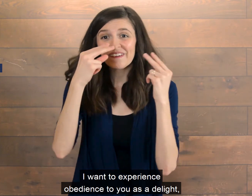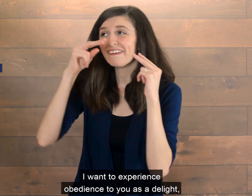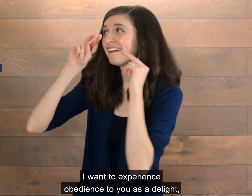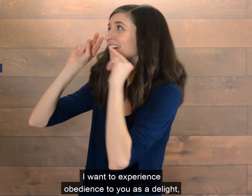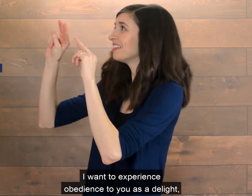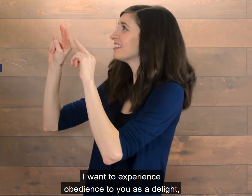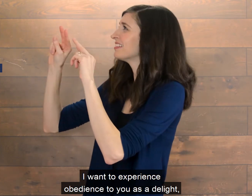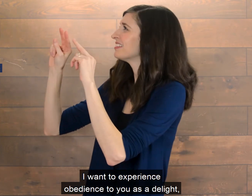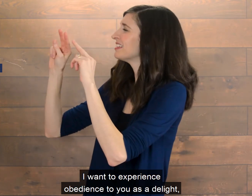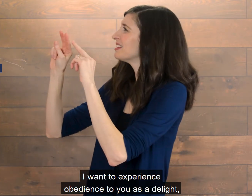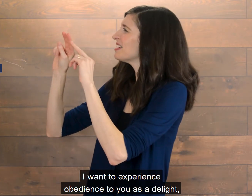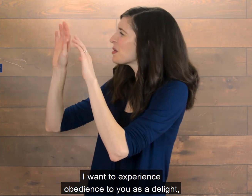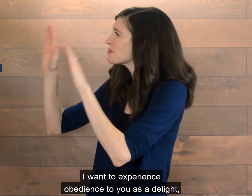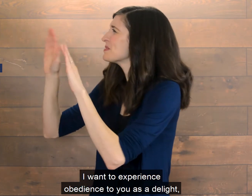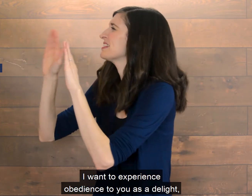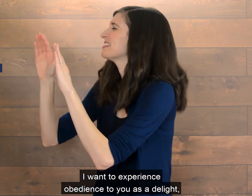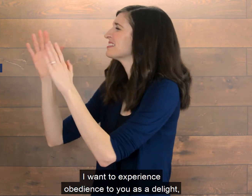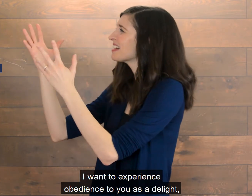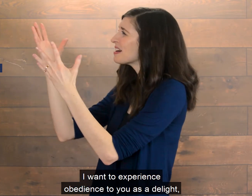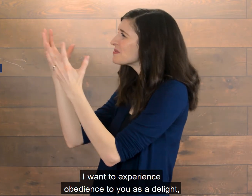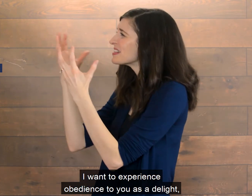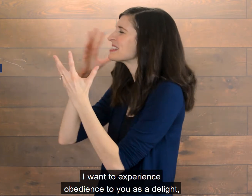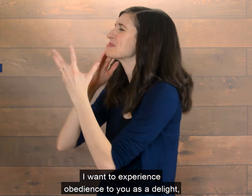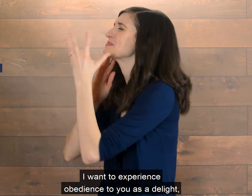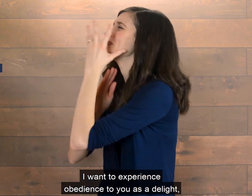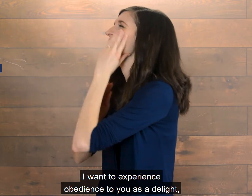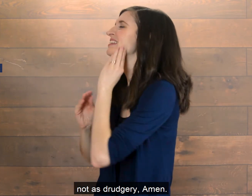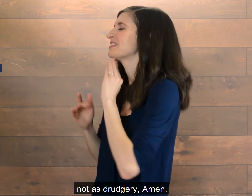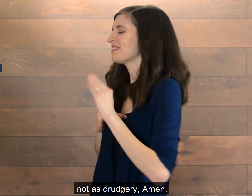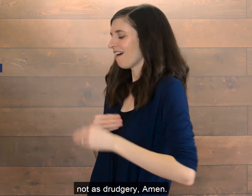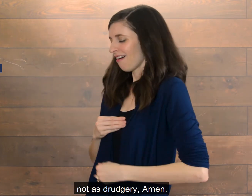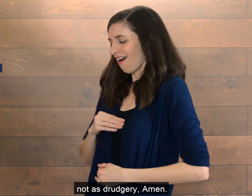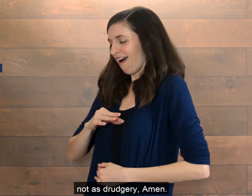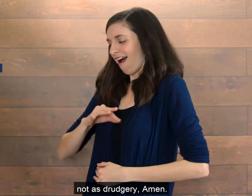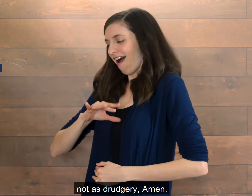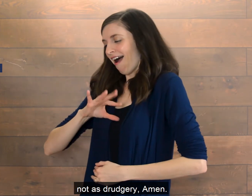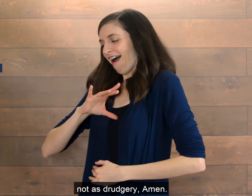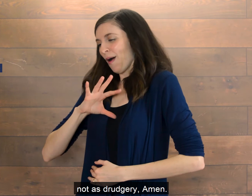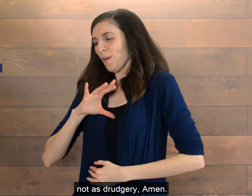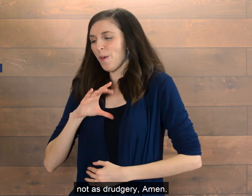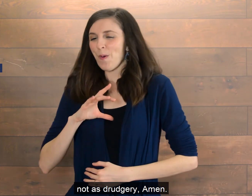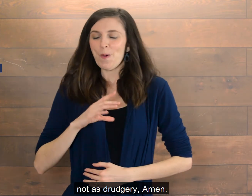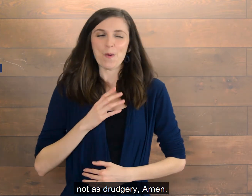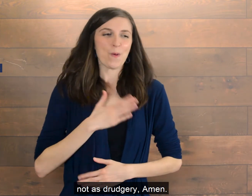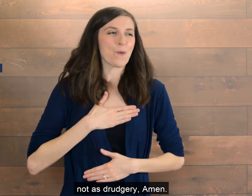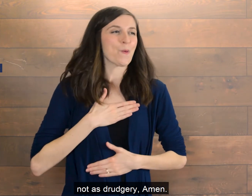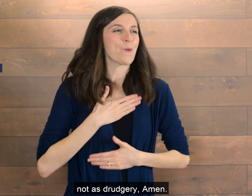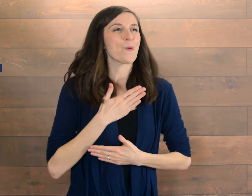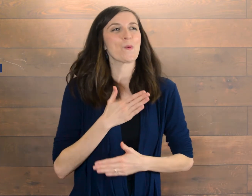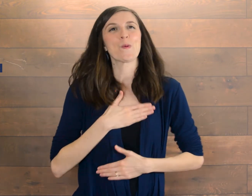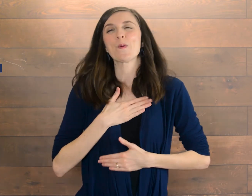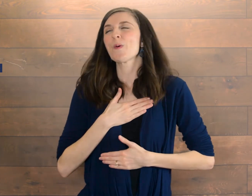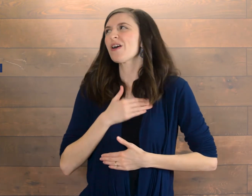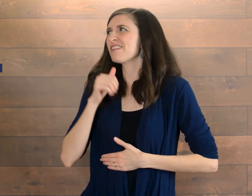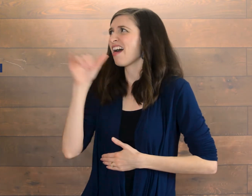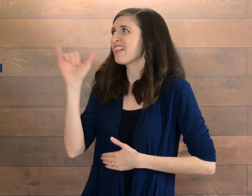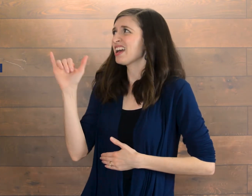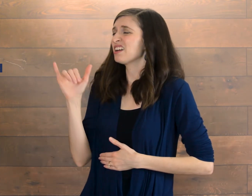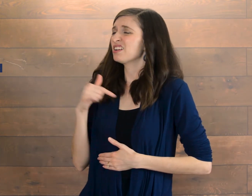I want to experience obedience to you as a delight, not as drudgery. Amen.